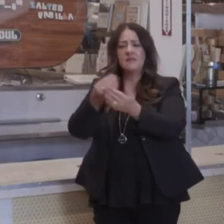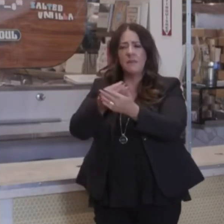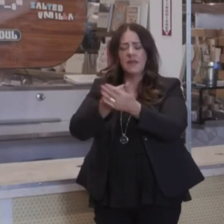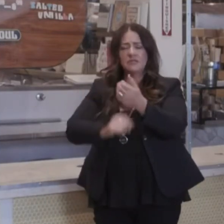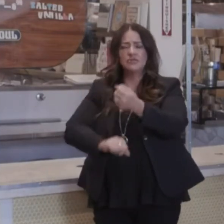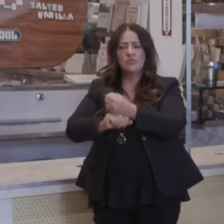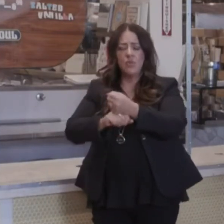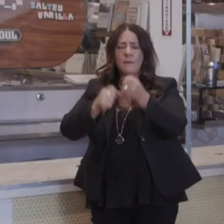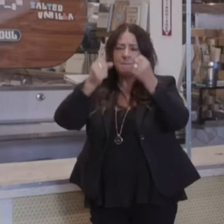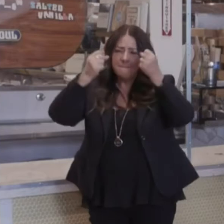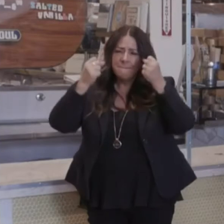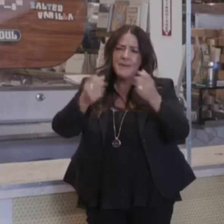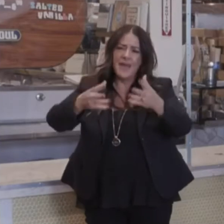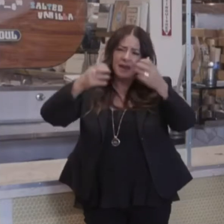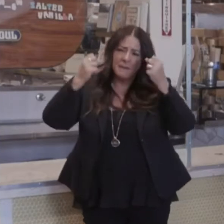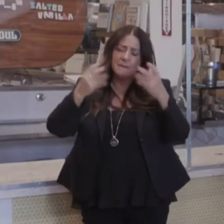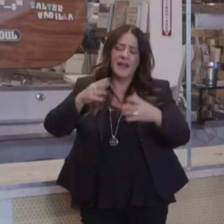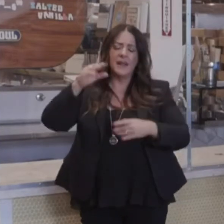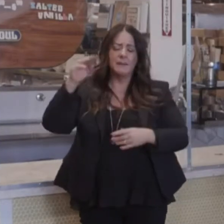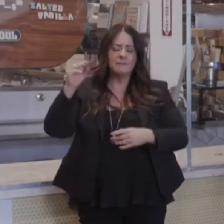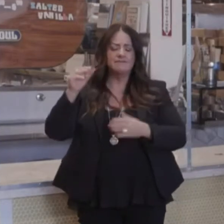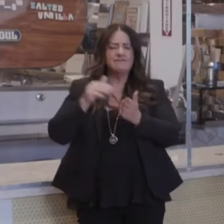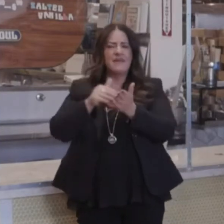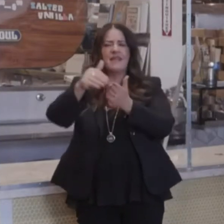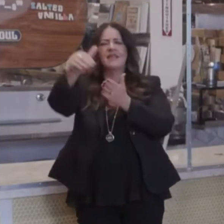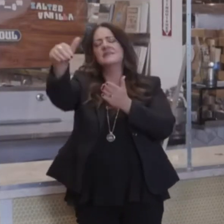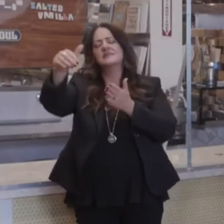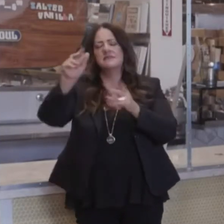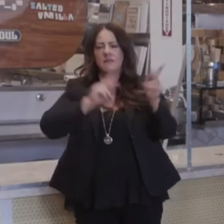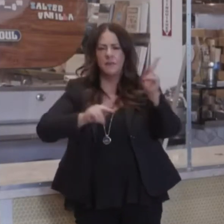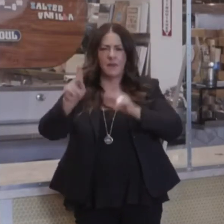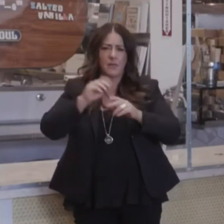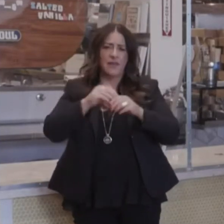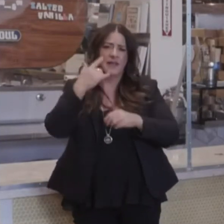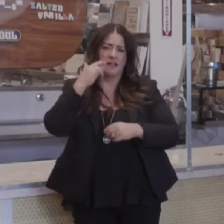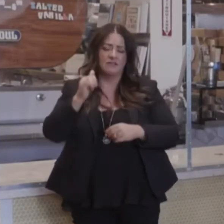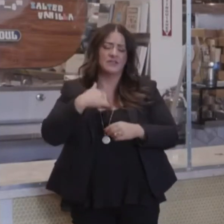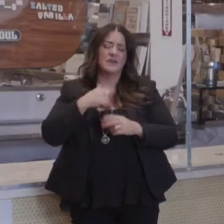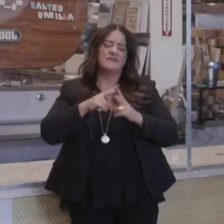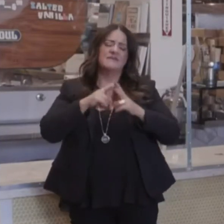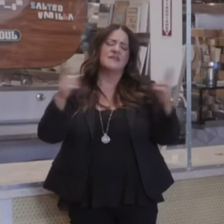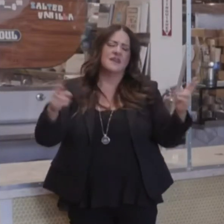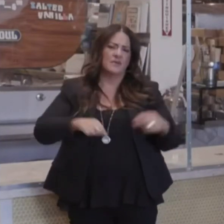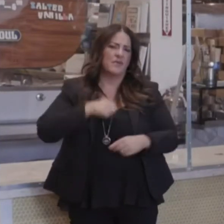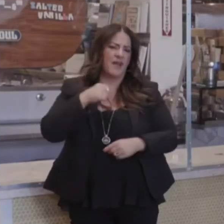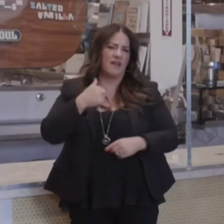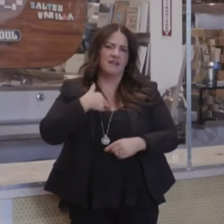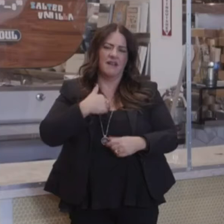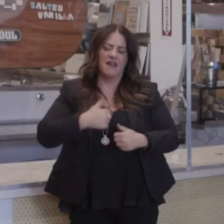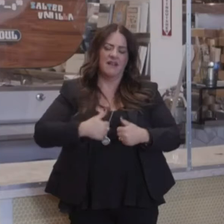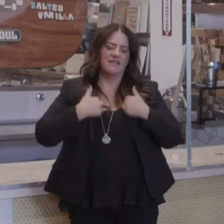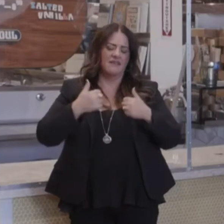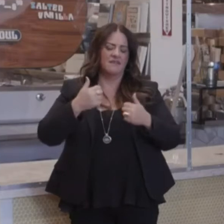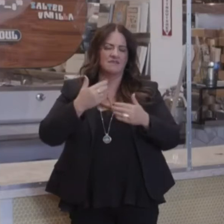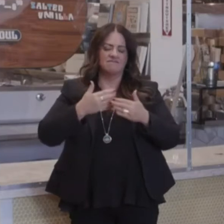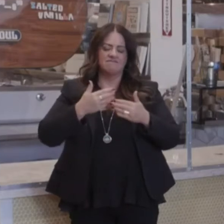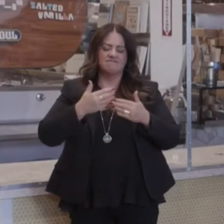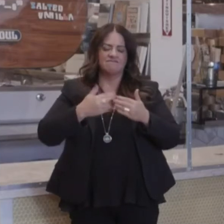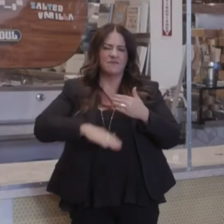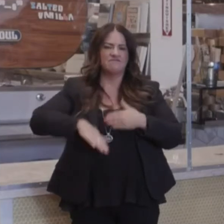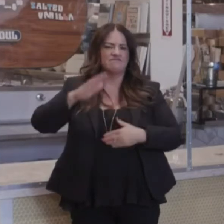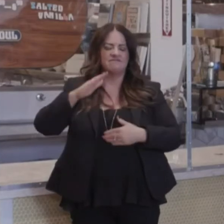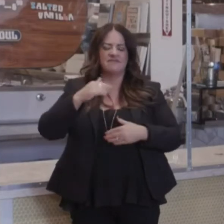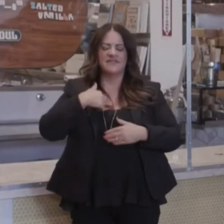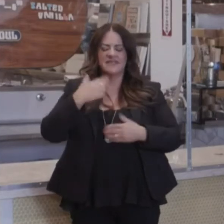to millions and millions of Californians. And for that, I'm proud to be a Californian today and proud of